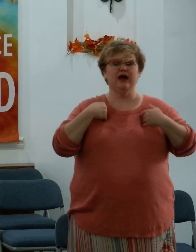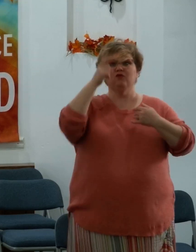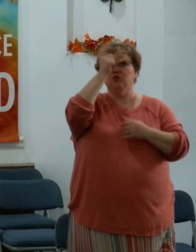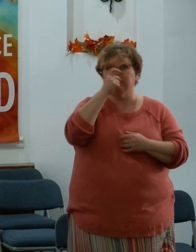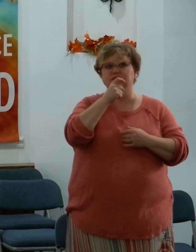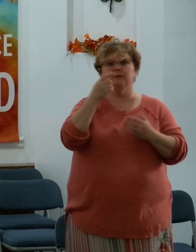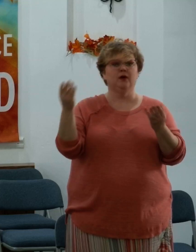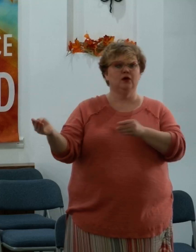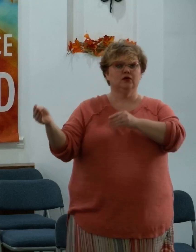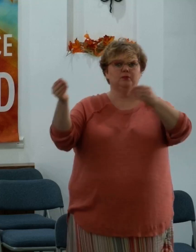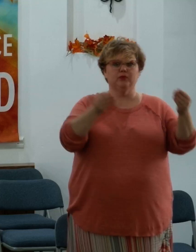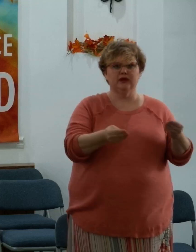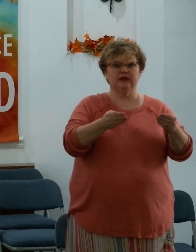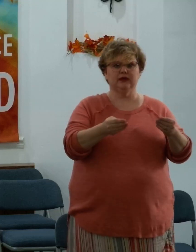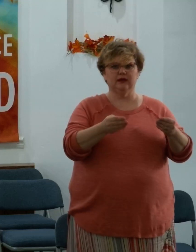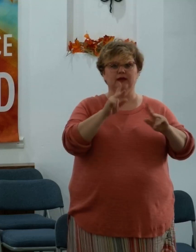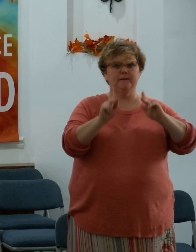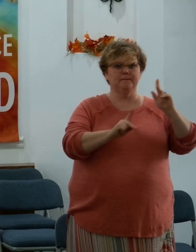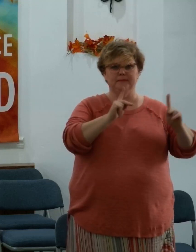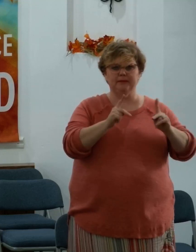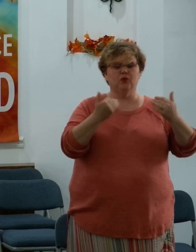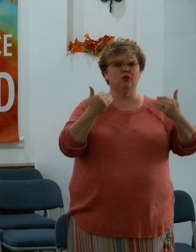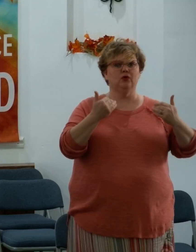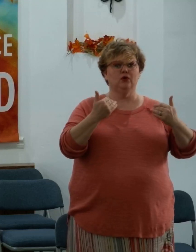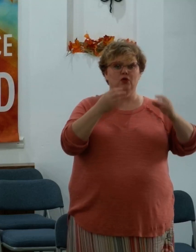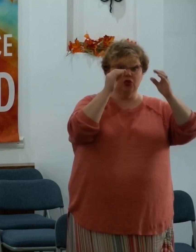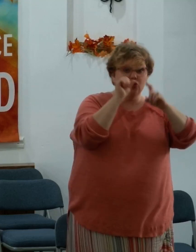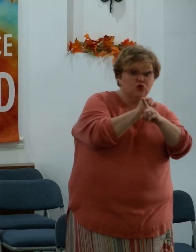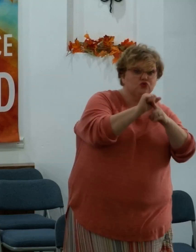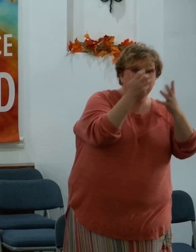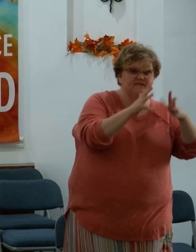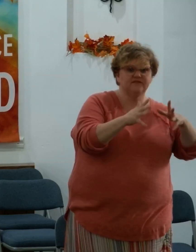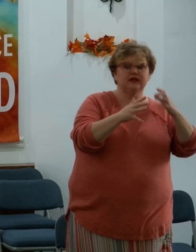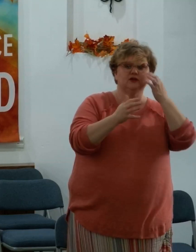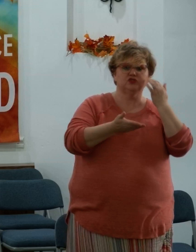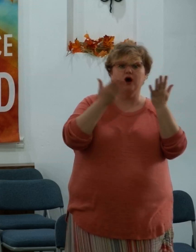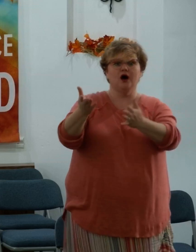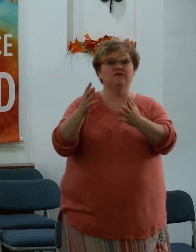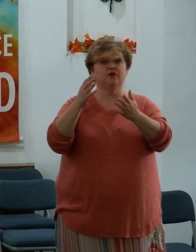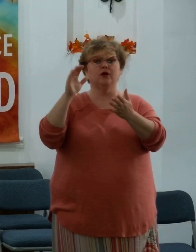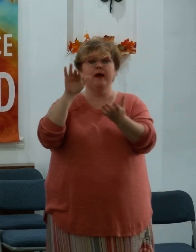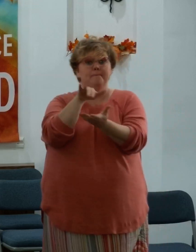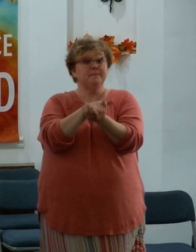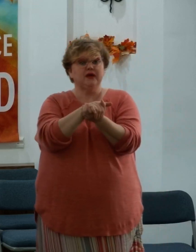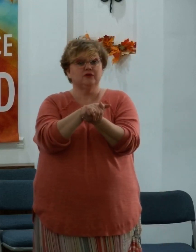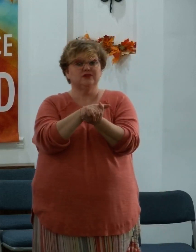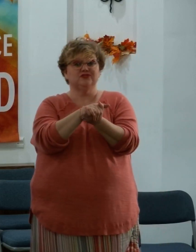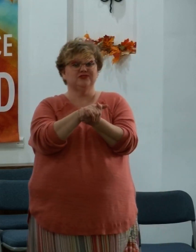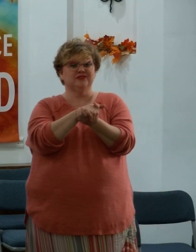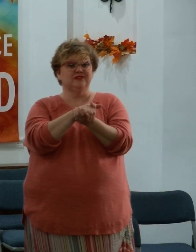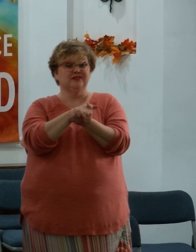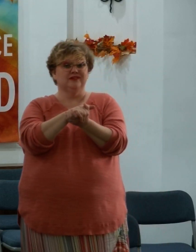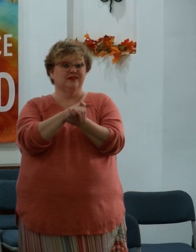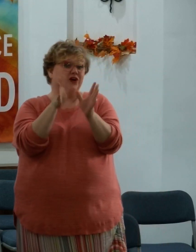trained persons to offer marriage enrichment seminars, not only to our young couples, but to all